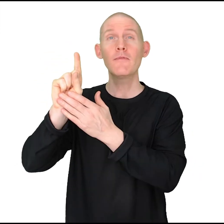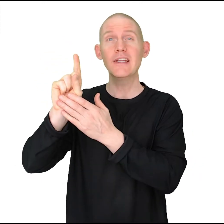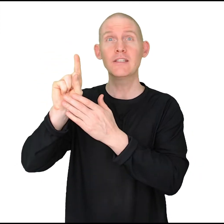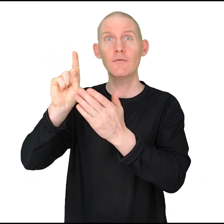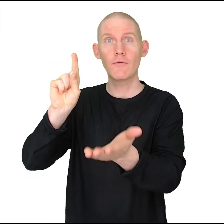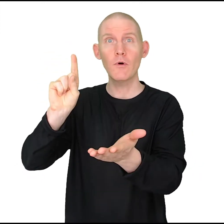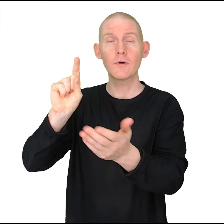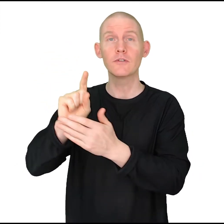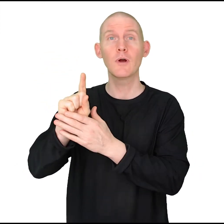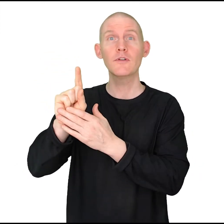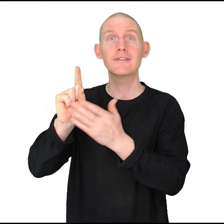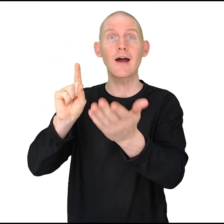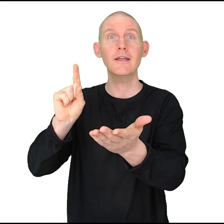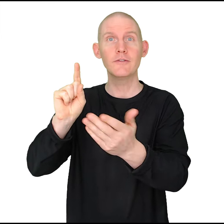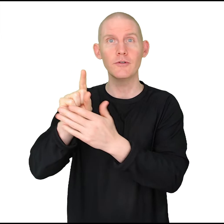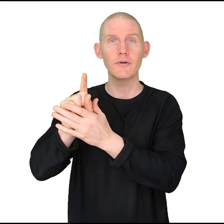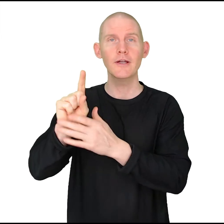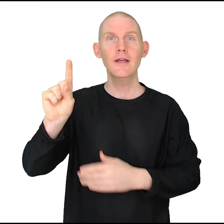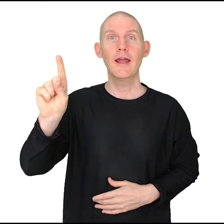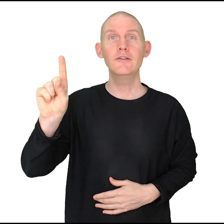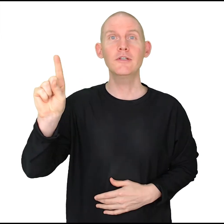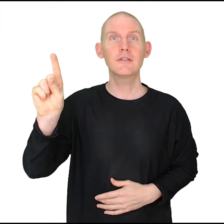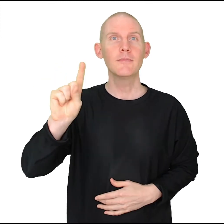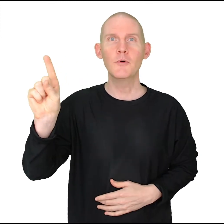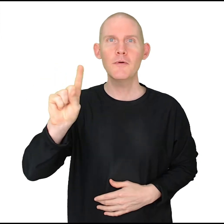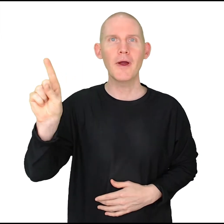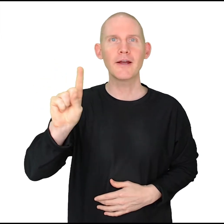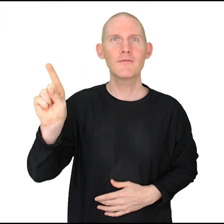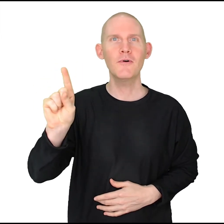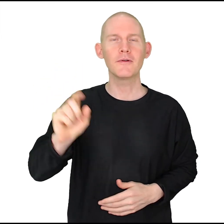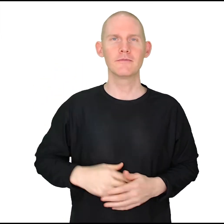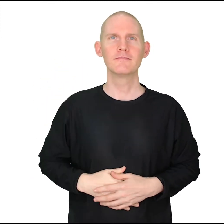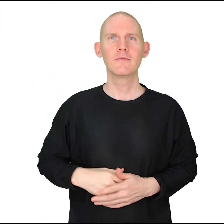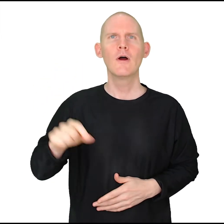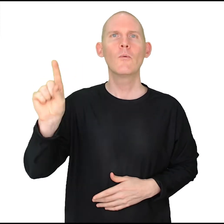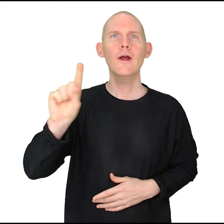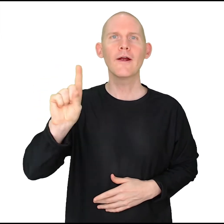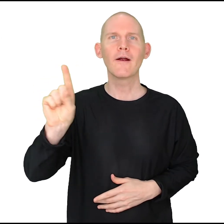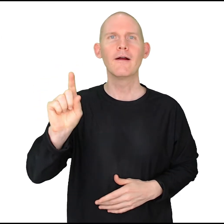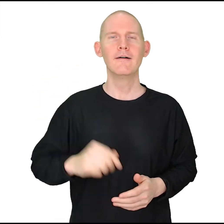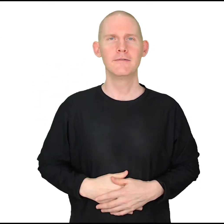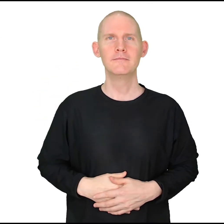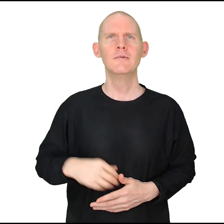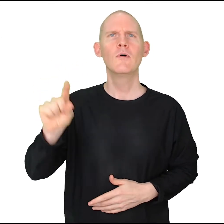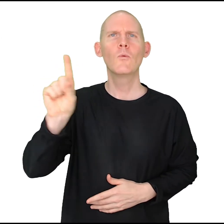facing forward to whoever you're talking to, right? And just move it back and forth. Where?